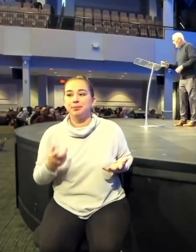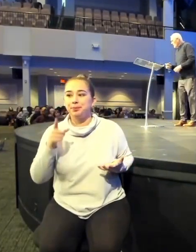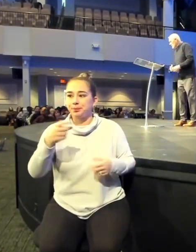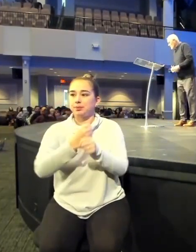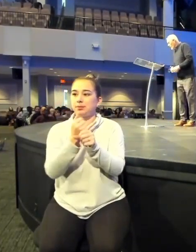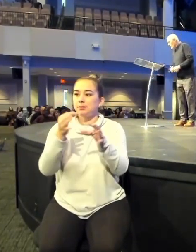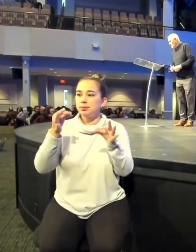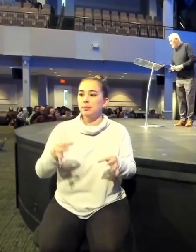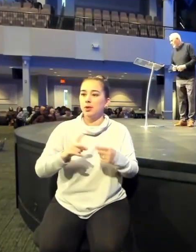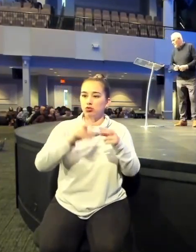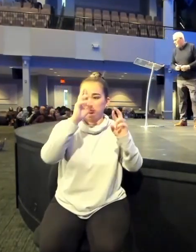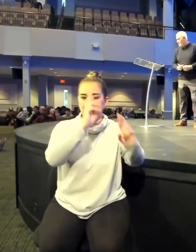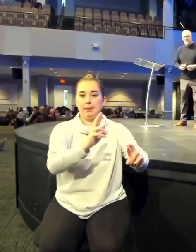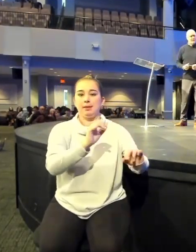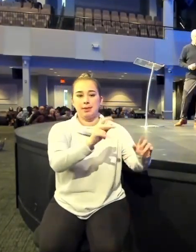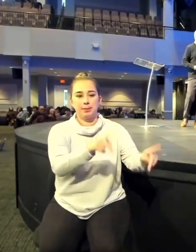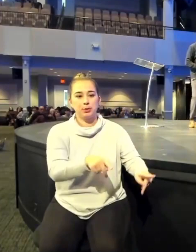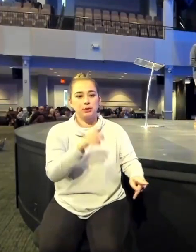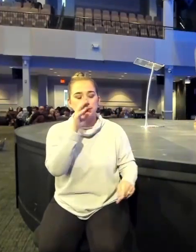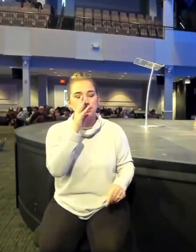people respectfully.